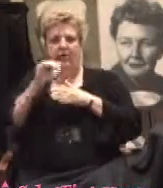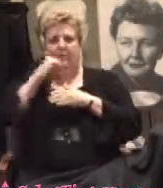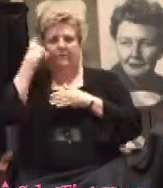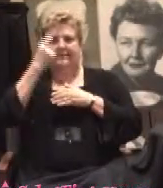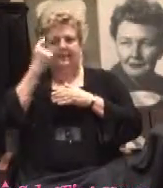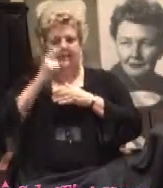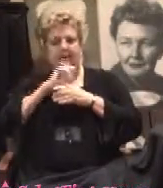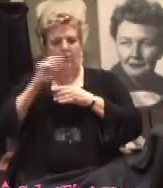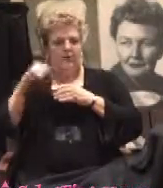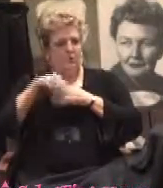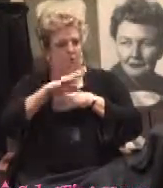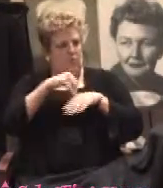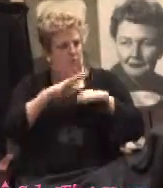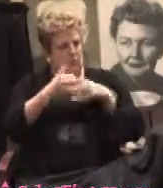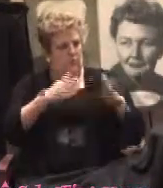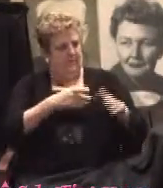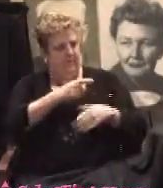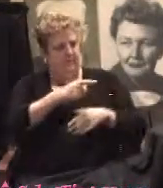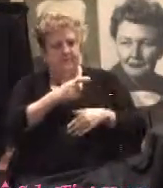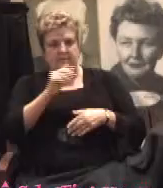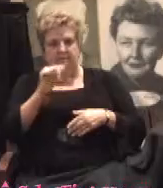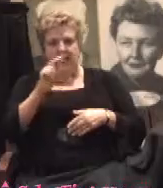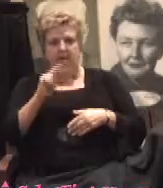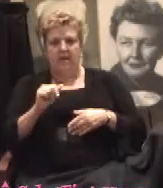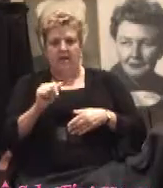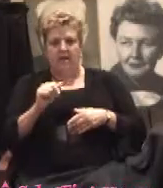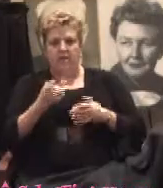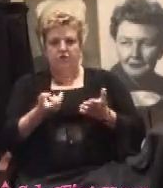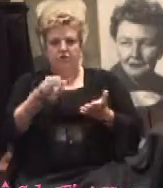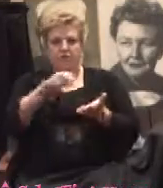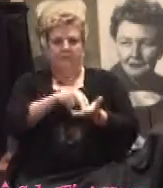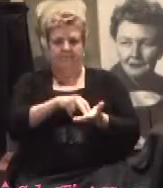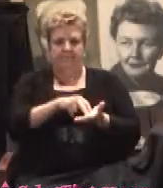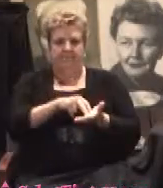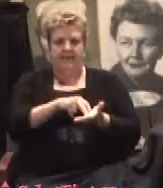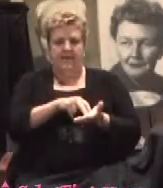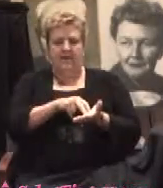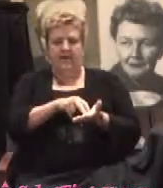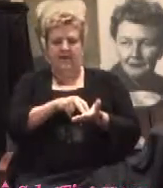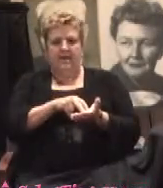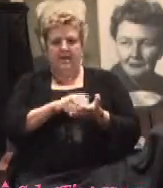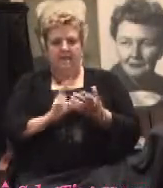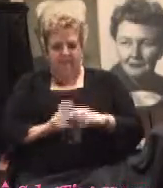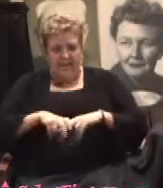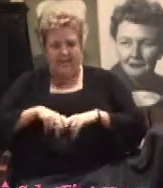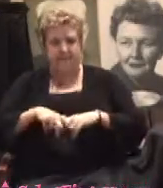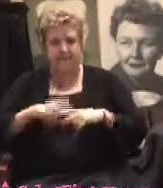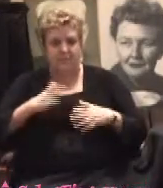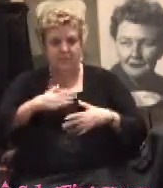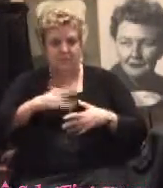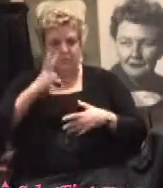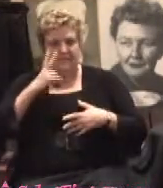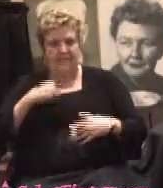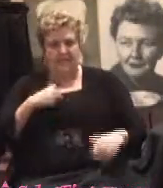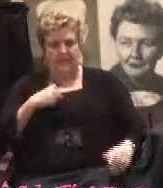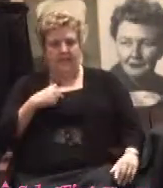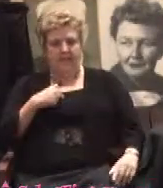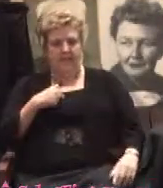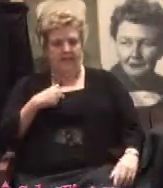there was Anna. And she jumped up. And she was happy to see me. And I felt shame